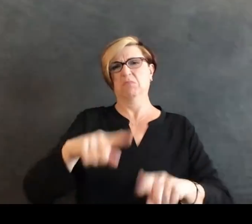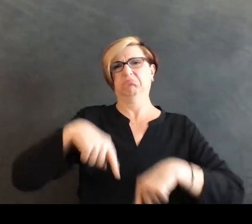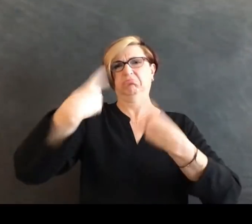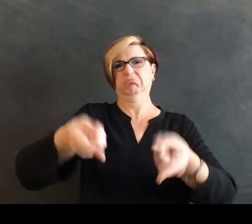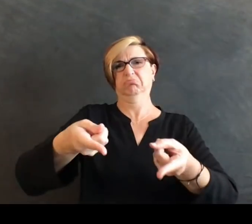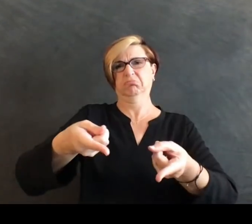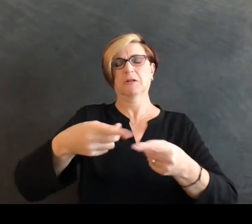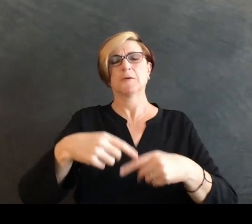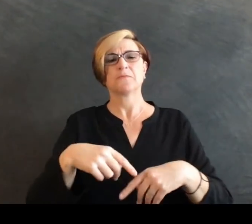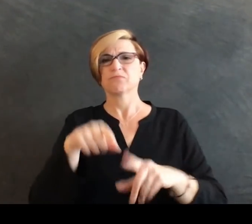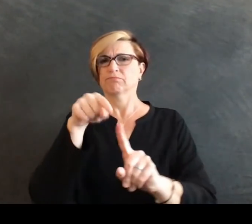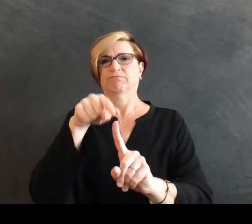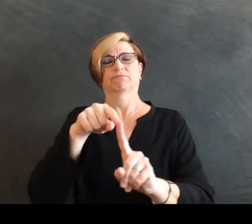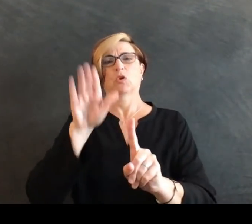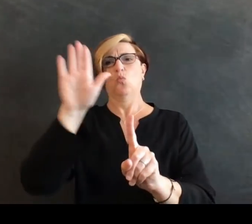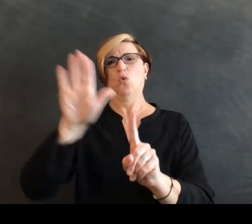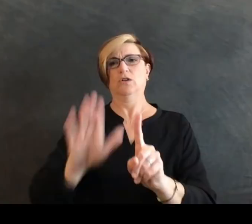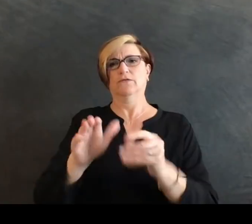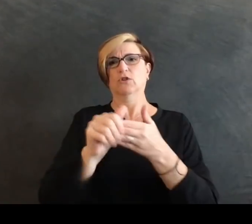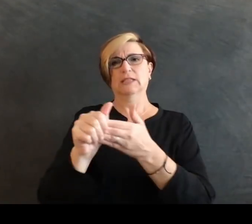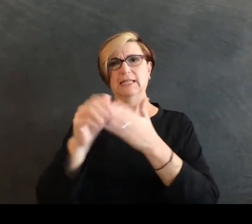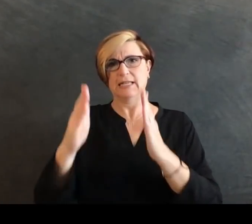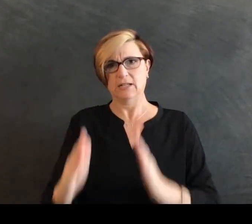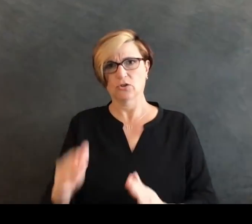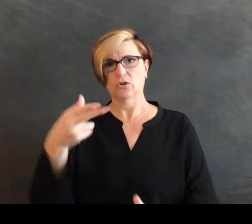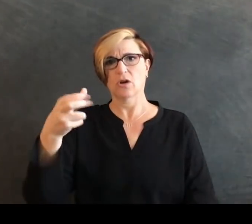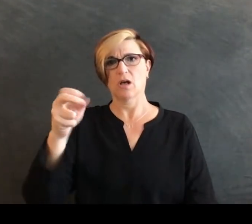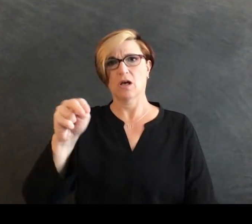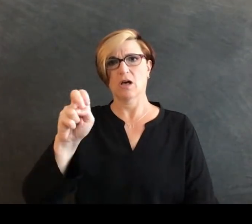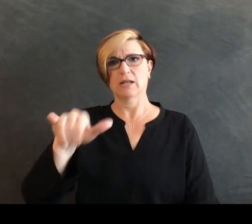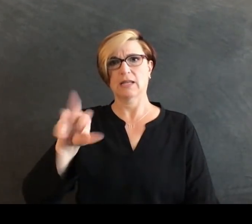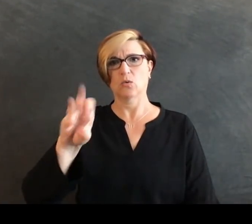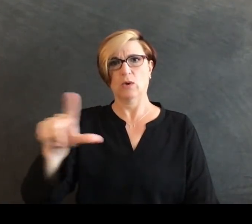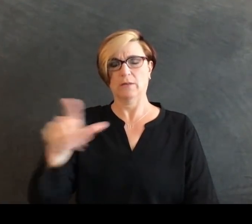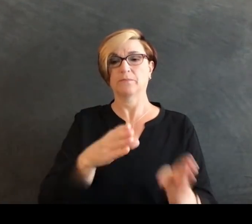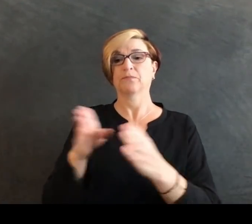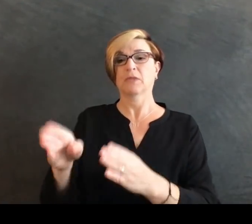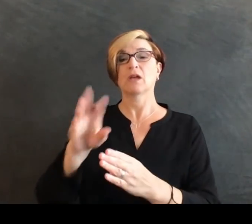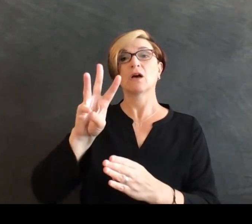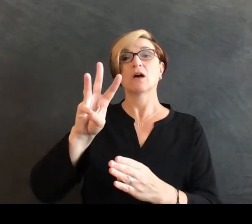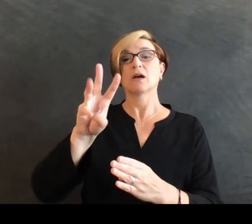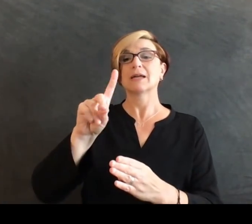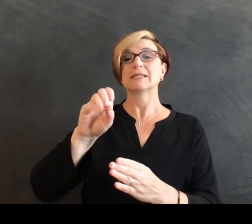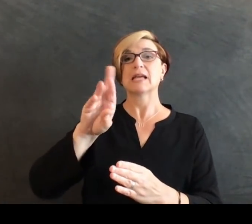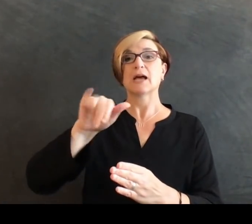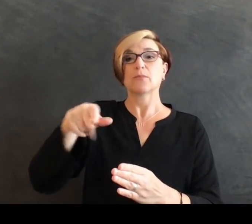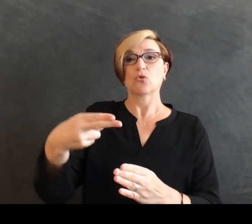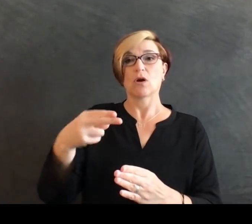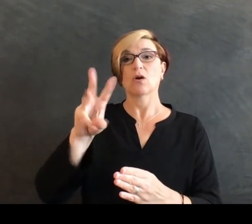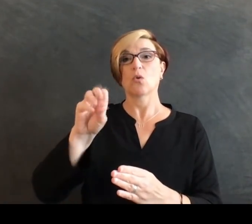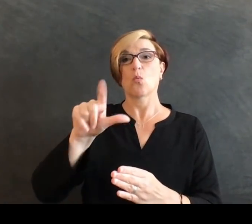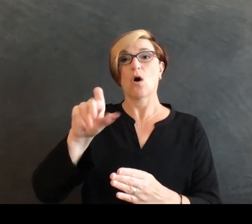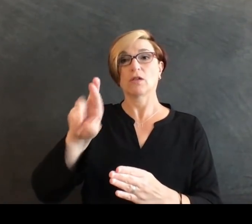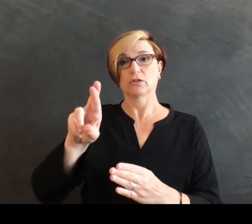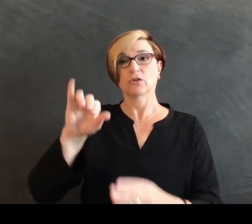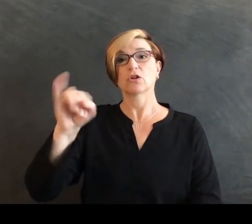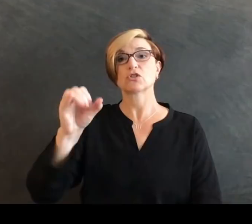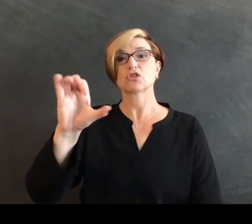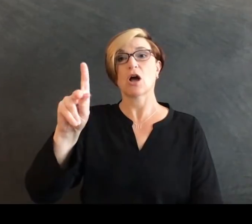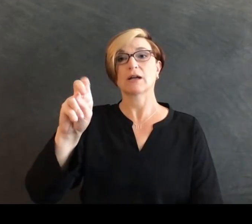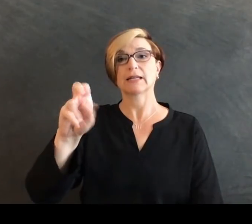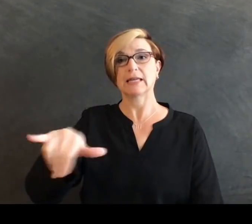great leader of a great company. Deborah Waller of Jockey International. A friend of mine,